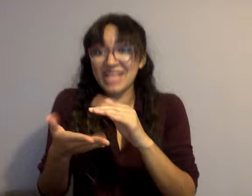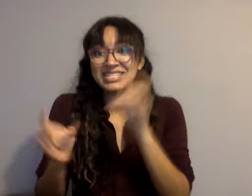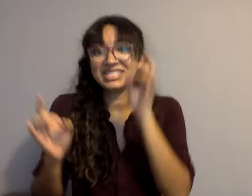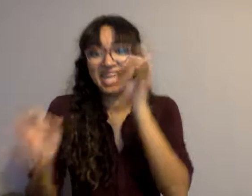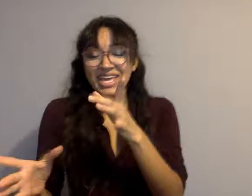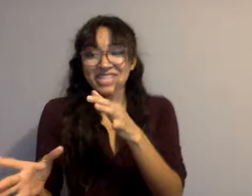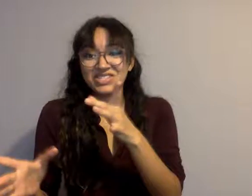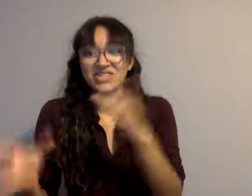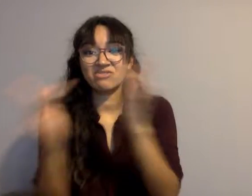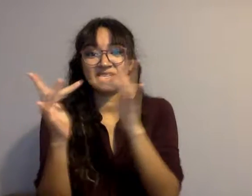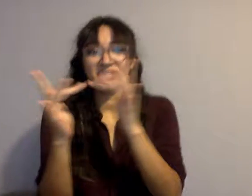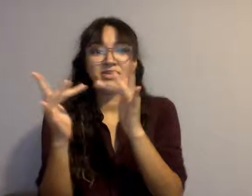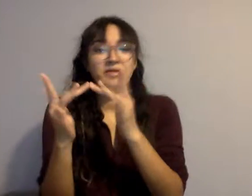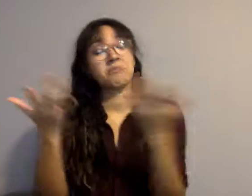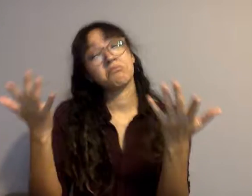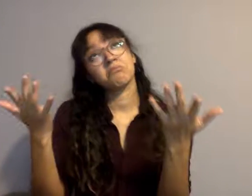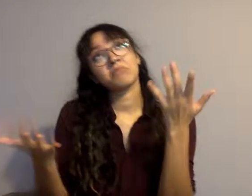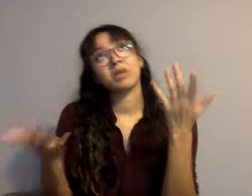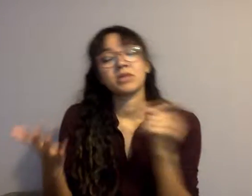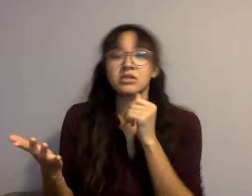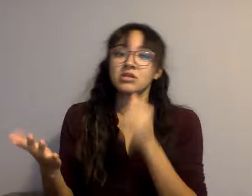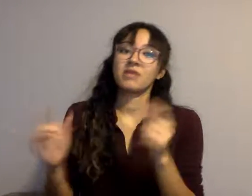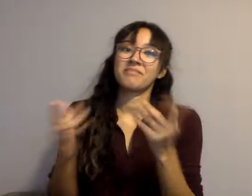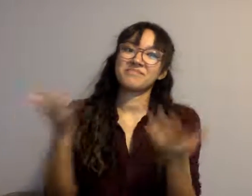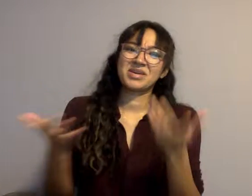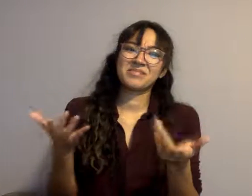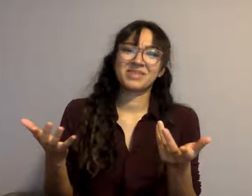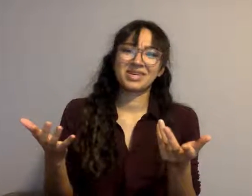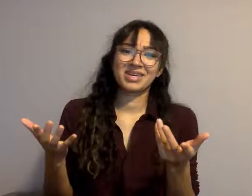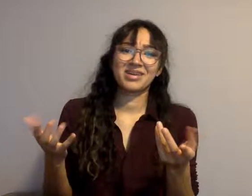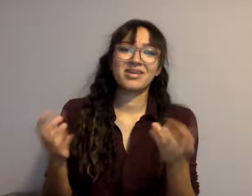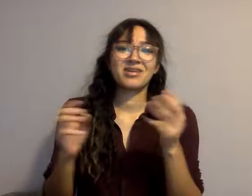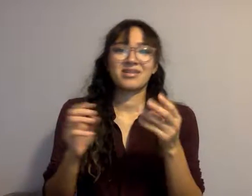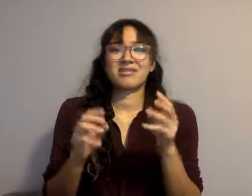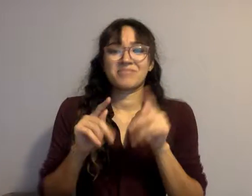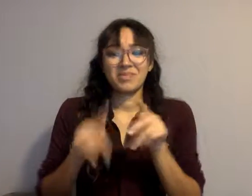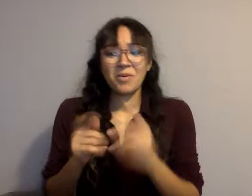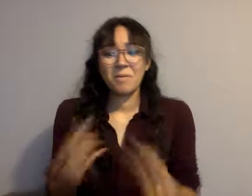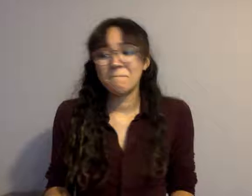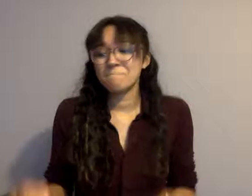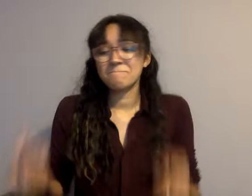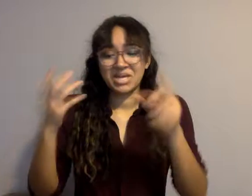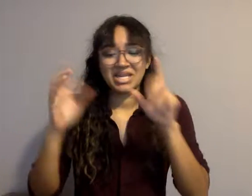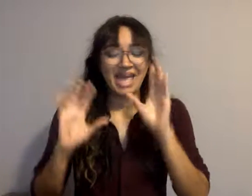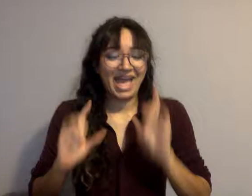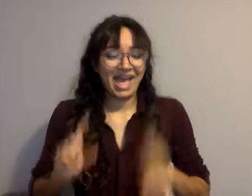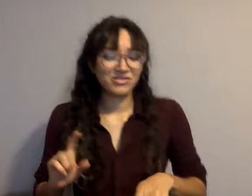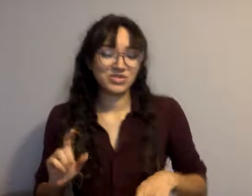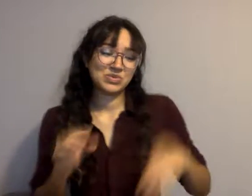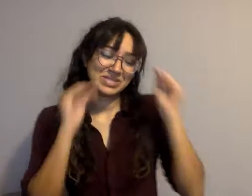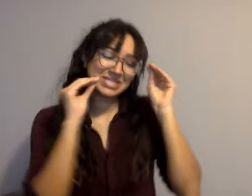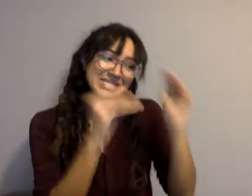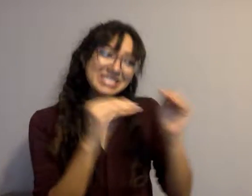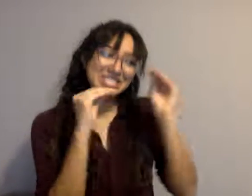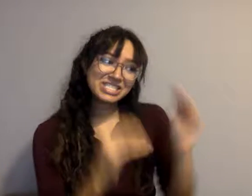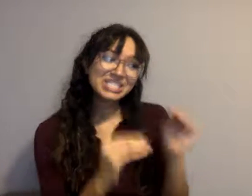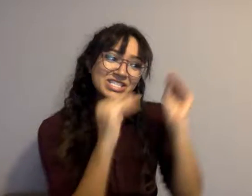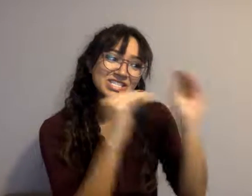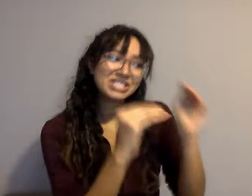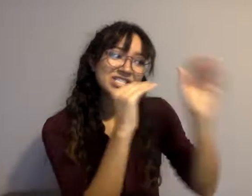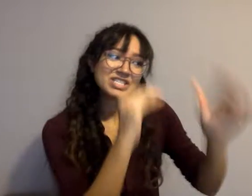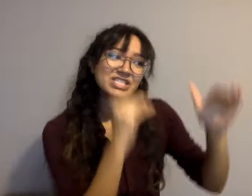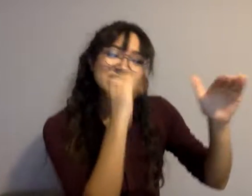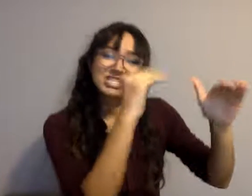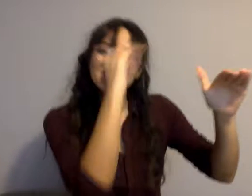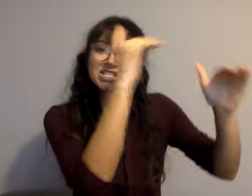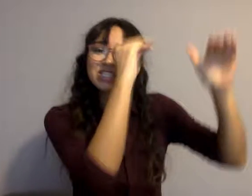not. Maybe it still takes a village to teach our children well. My crooked journey has taken me to